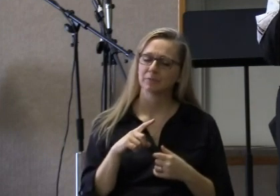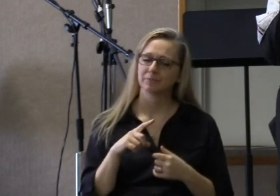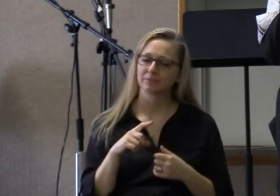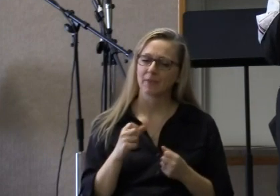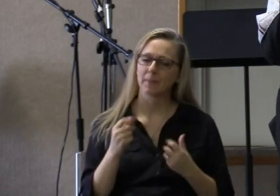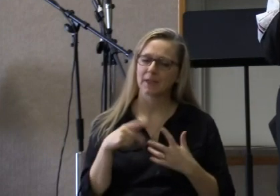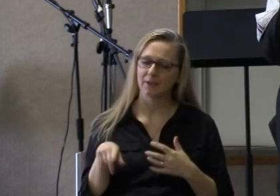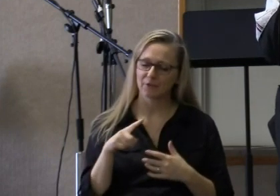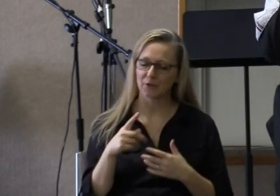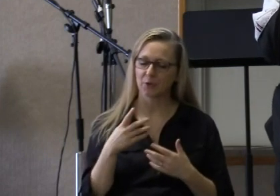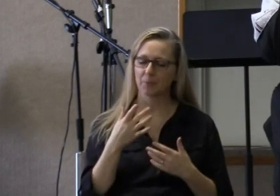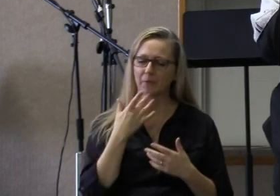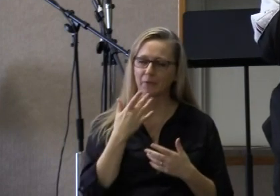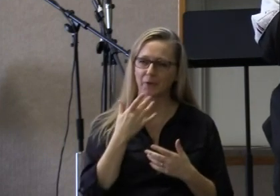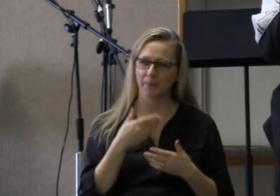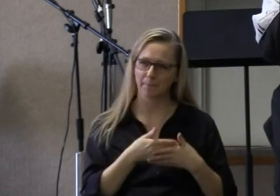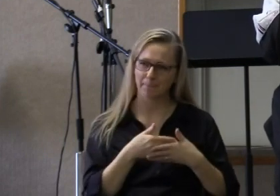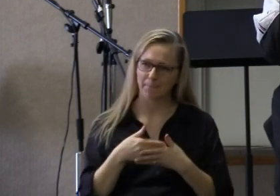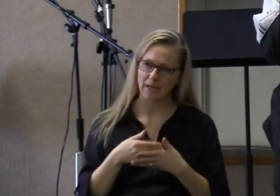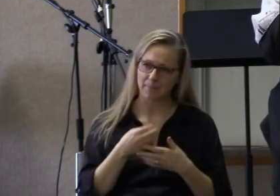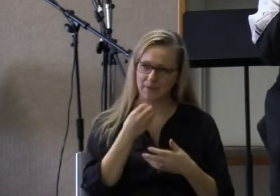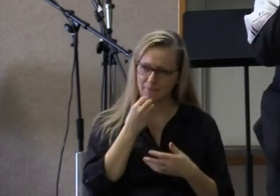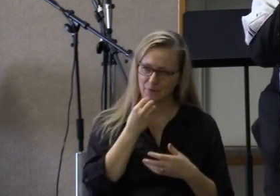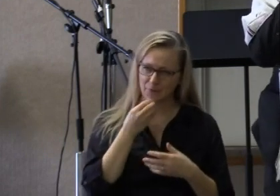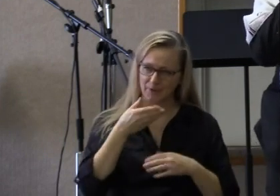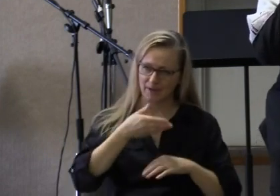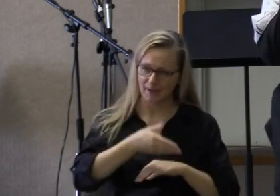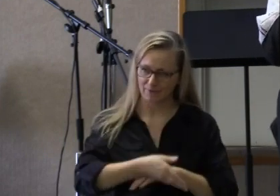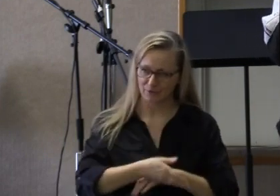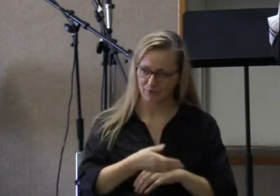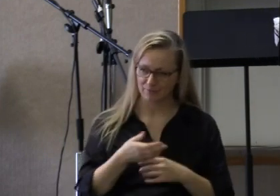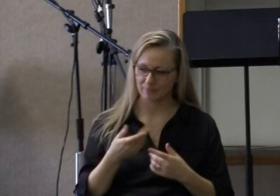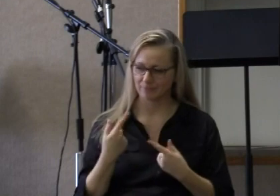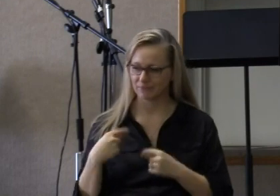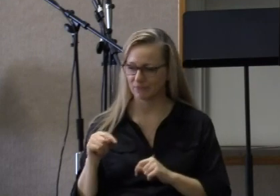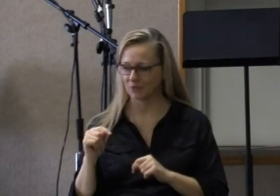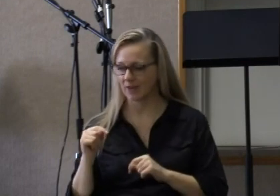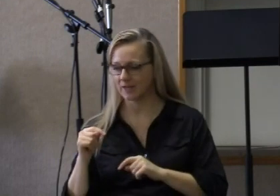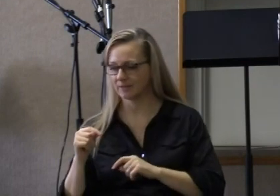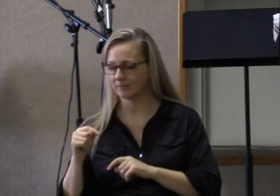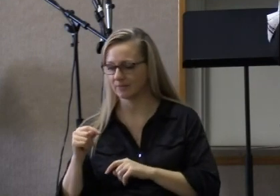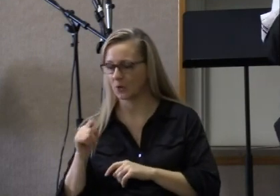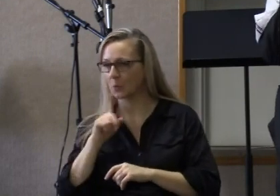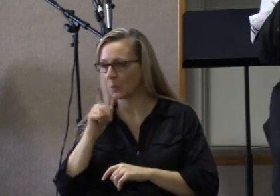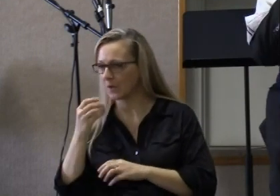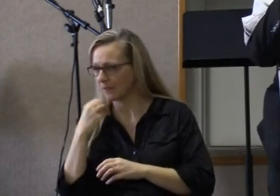food? Now, you may have fussed when you first got the table food,